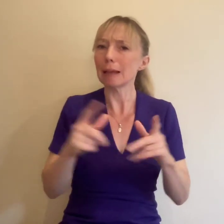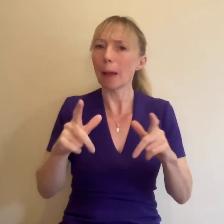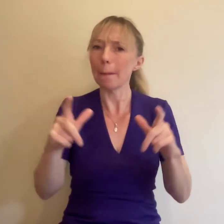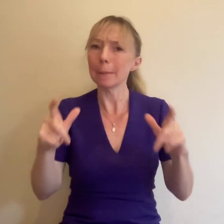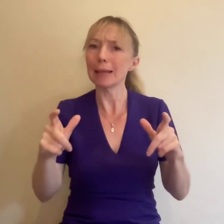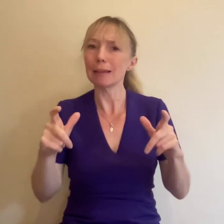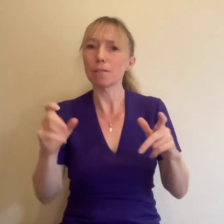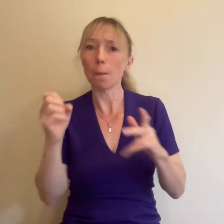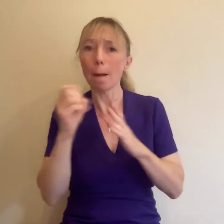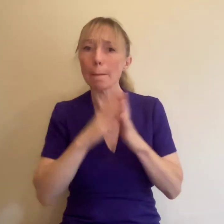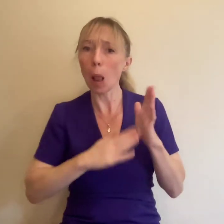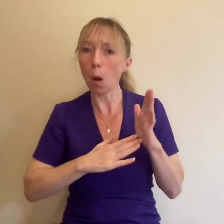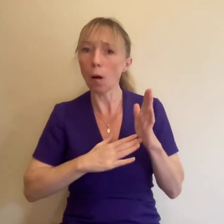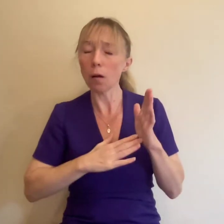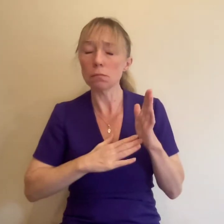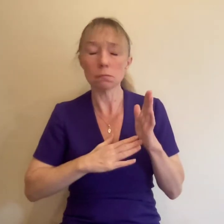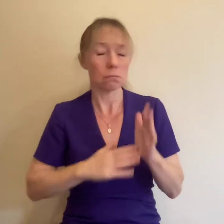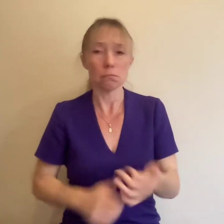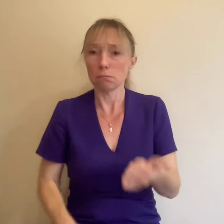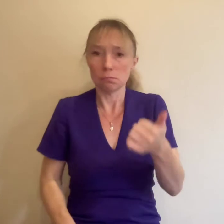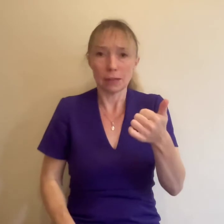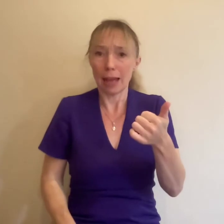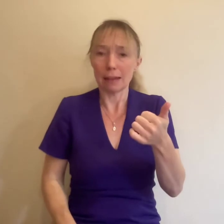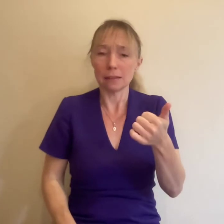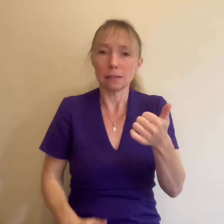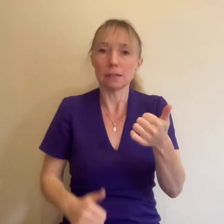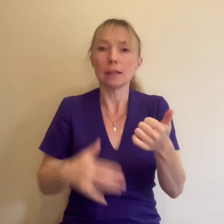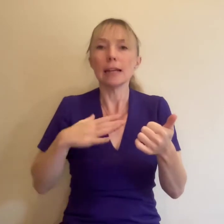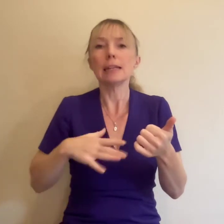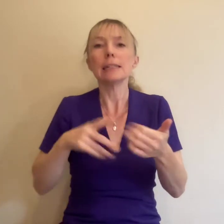Yes. Your writing extract will need to have been written in the last 3 years.